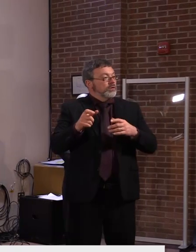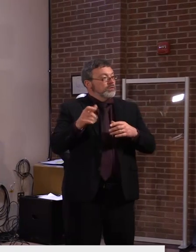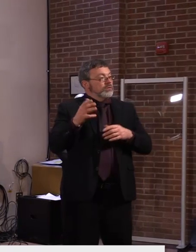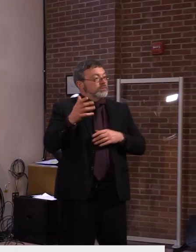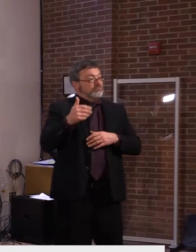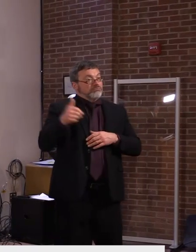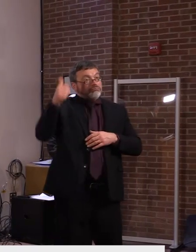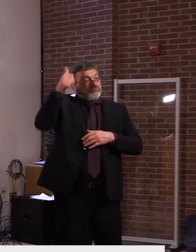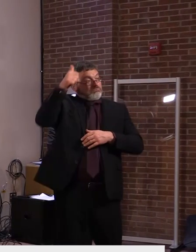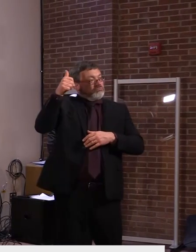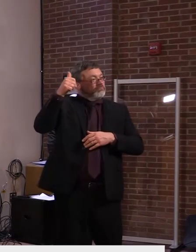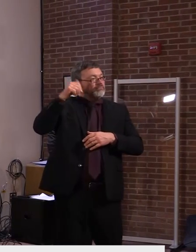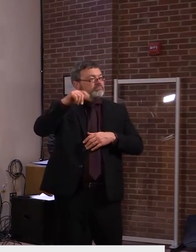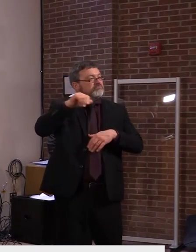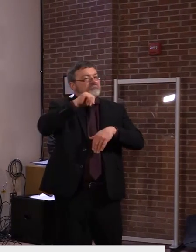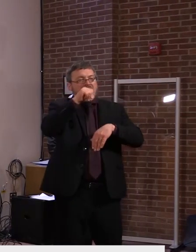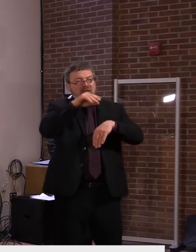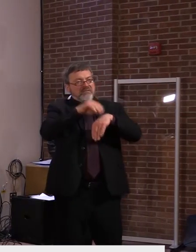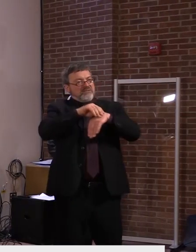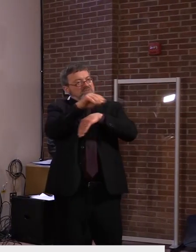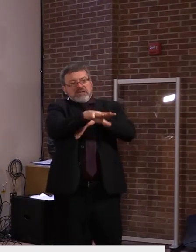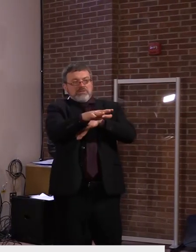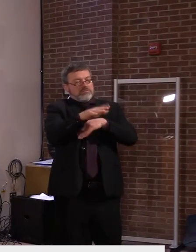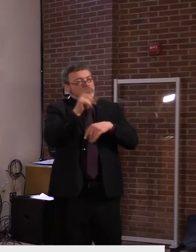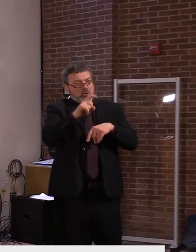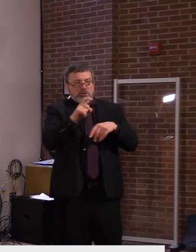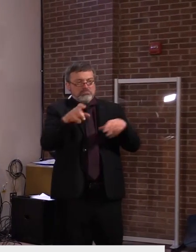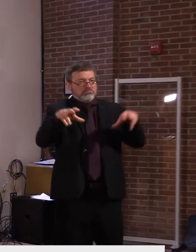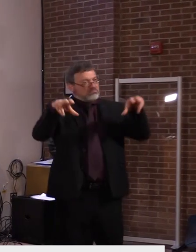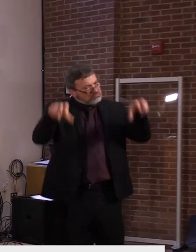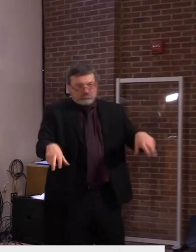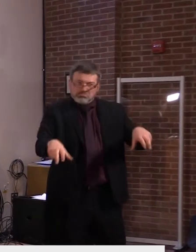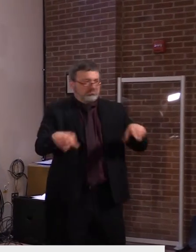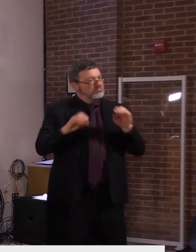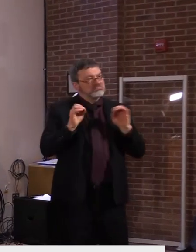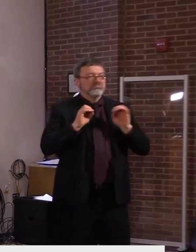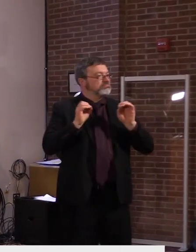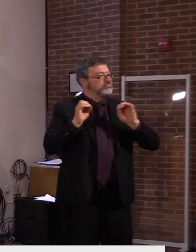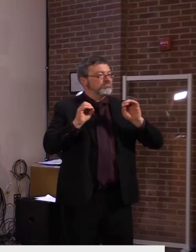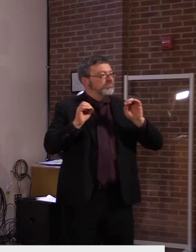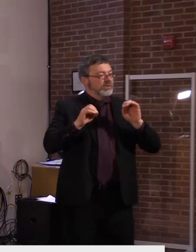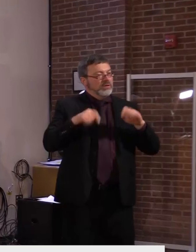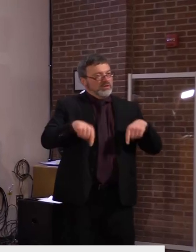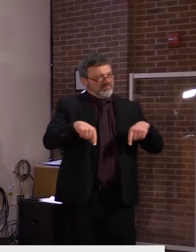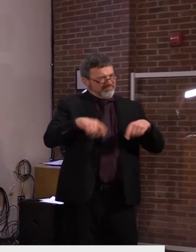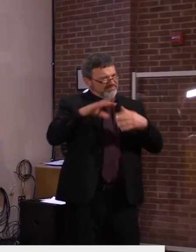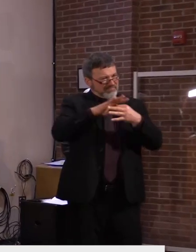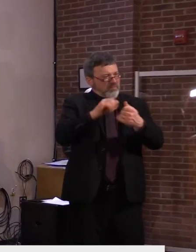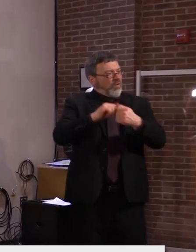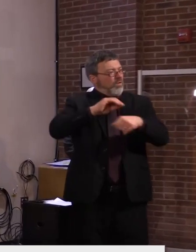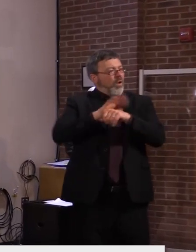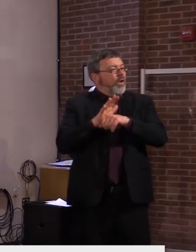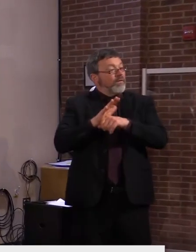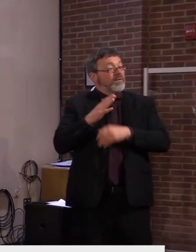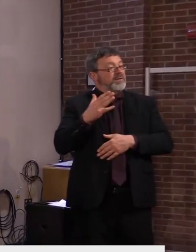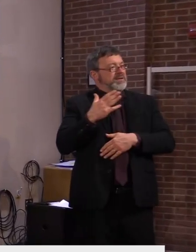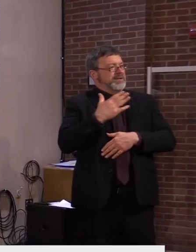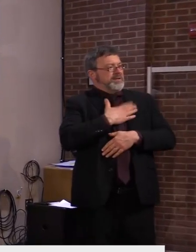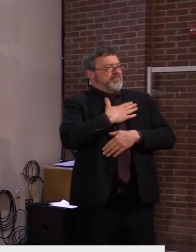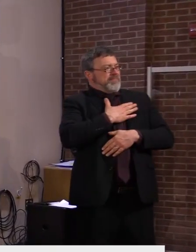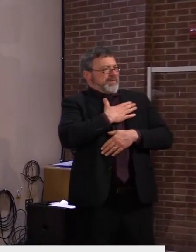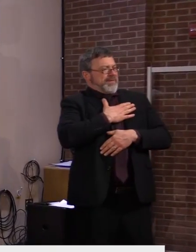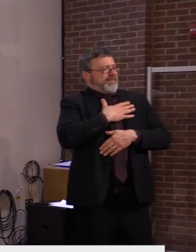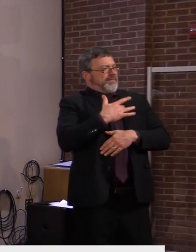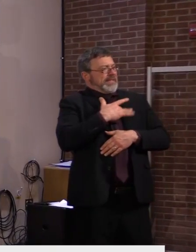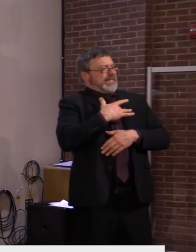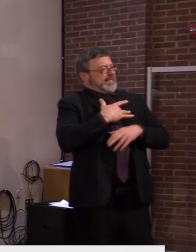restrictions to curb rising COVID-19 cases." It appears to me the White House feels has the same approach